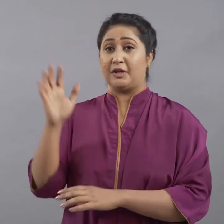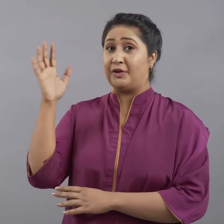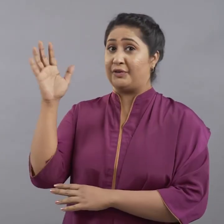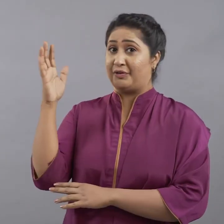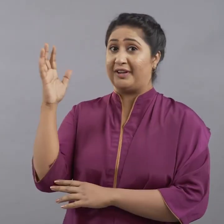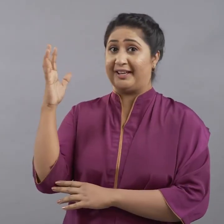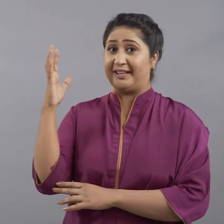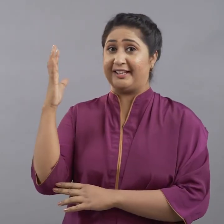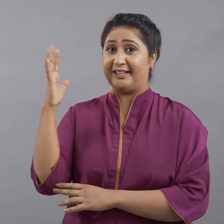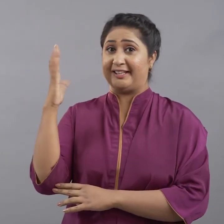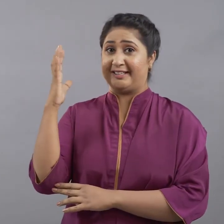Tree.